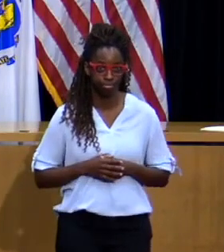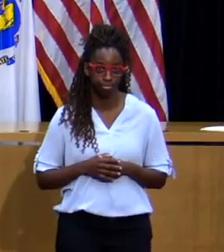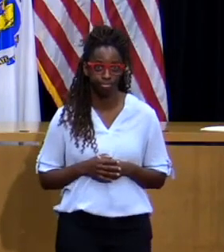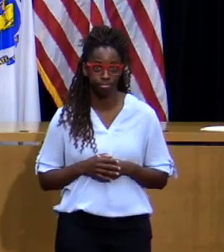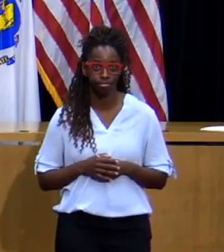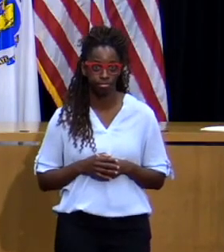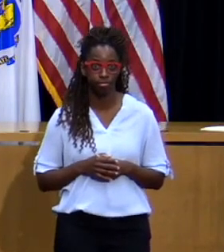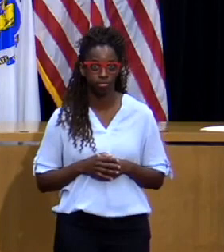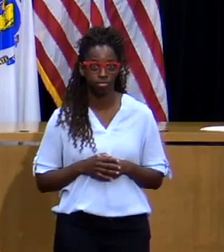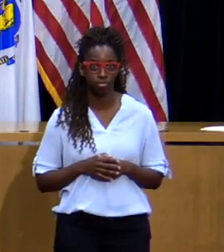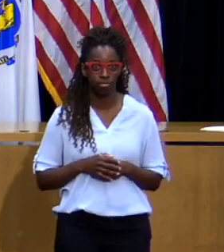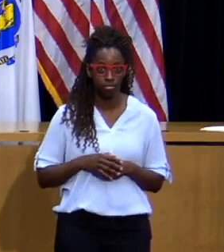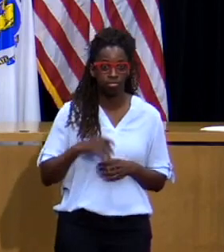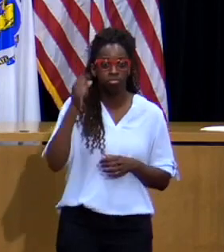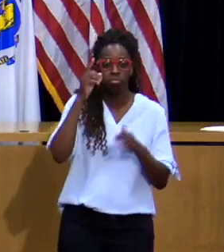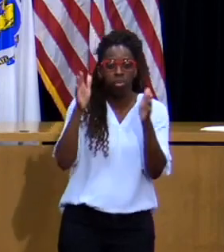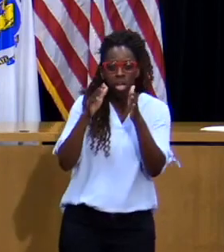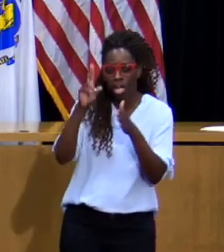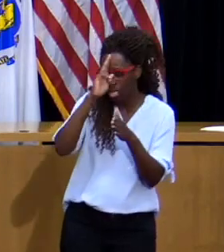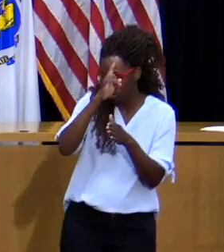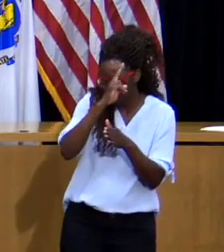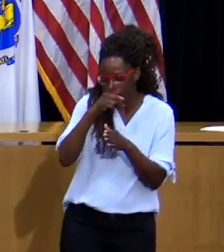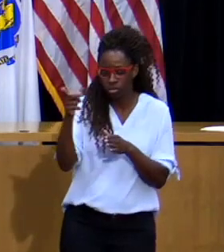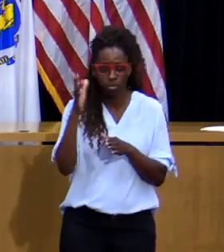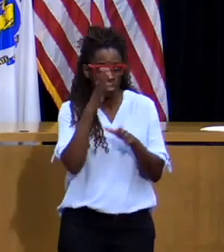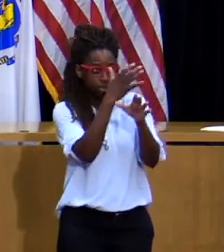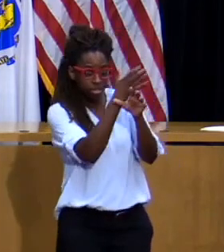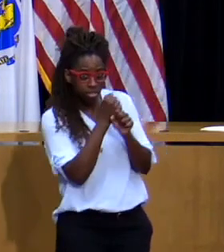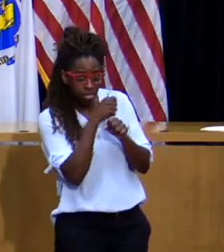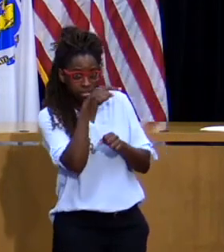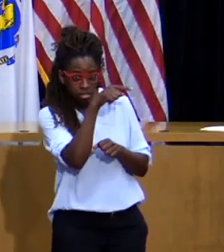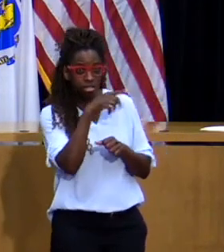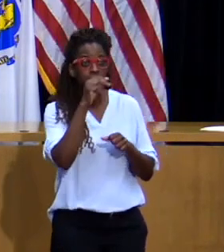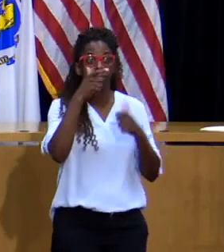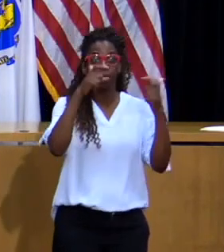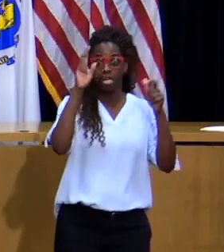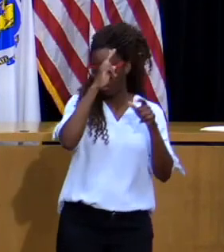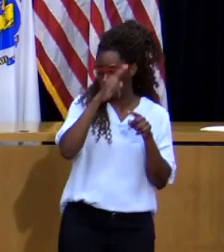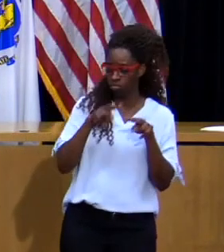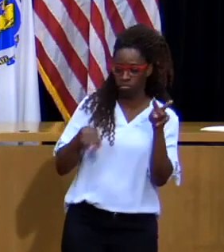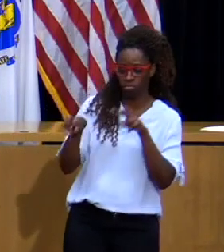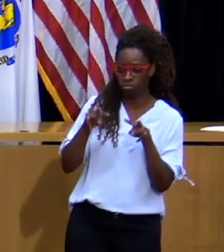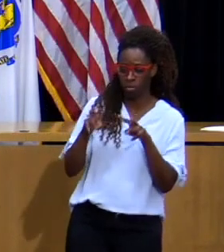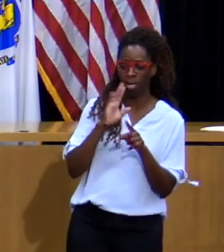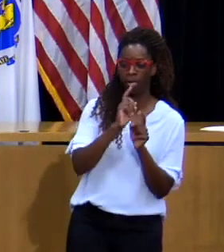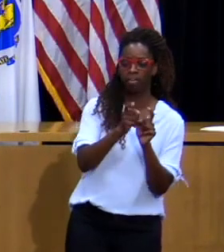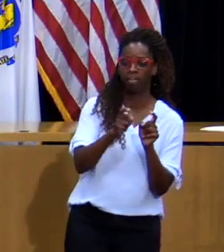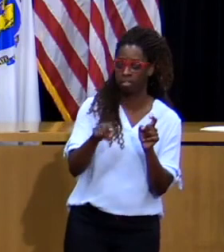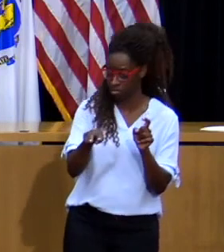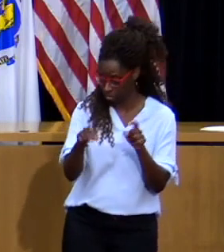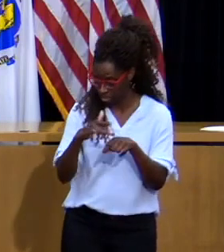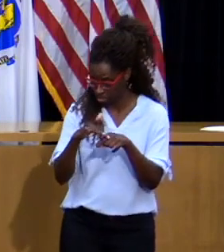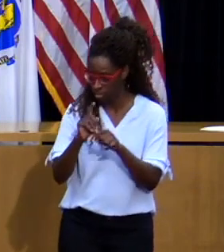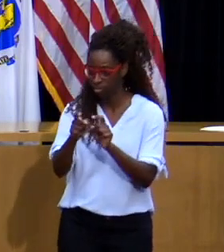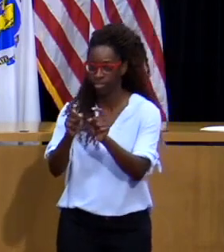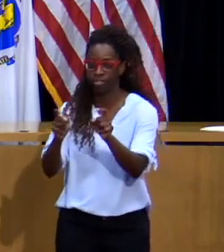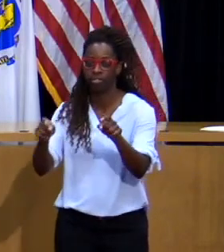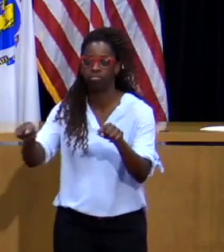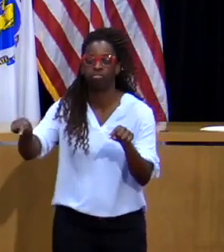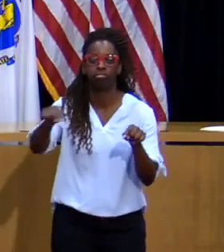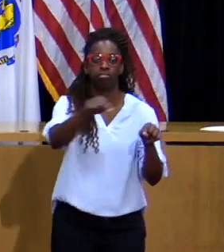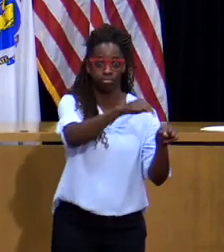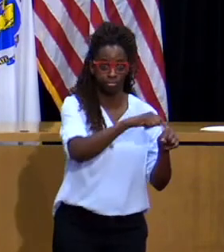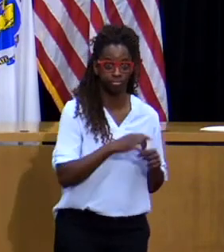their healthcare networks, or they will receive them, as I said, from the Department of Public Health, as we will receive vaccines straight to our